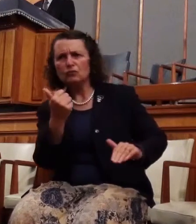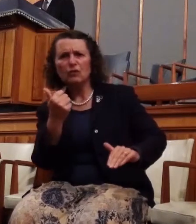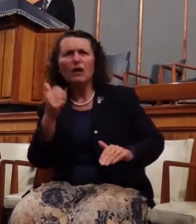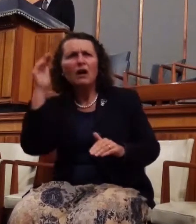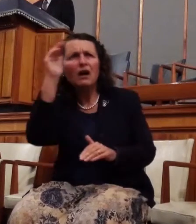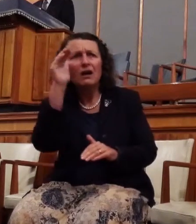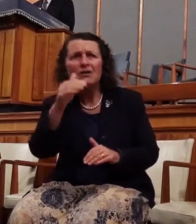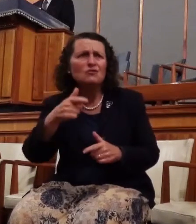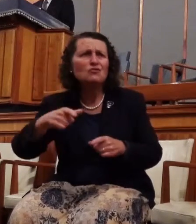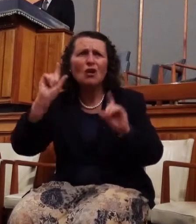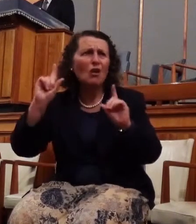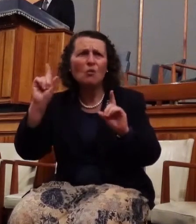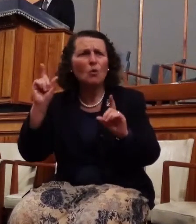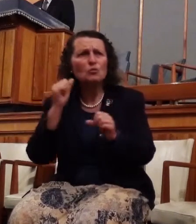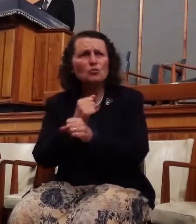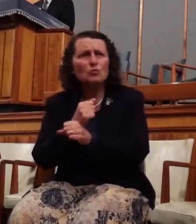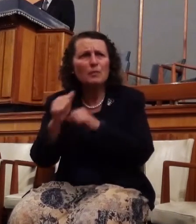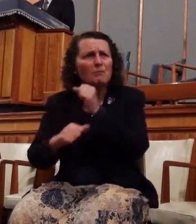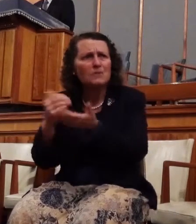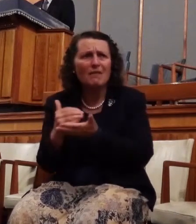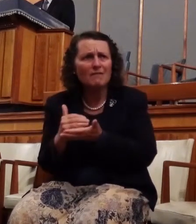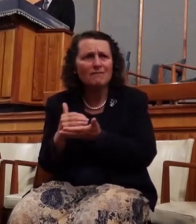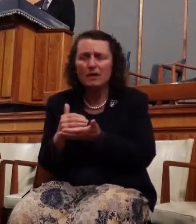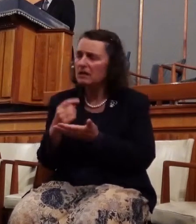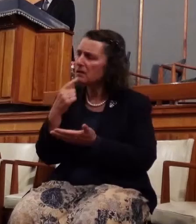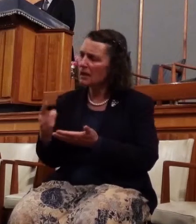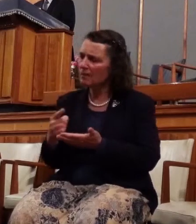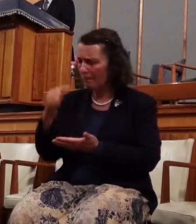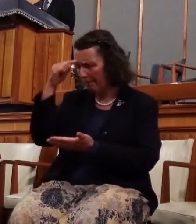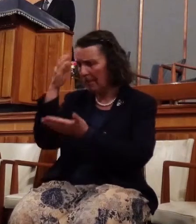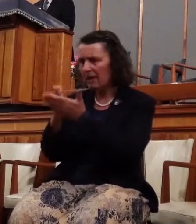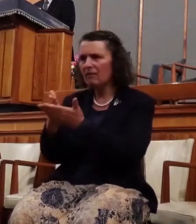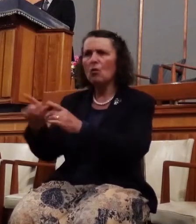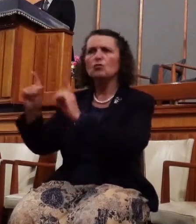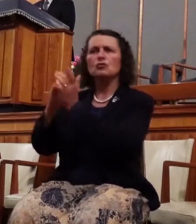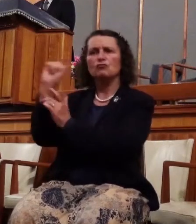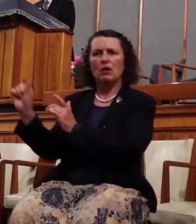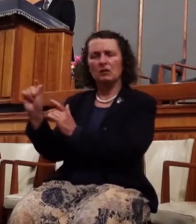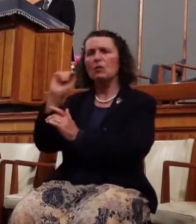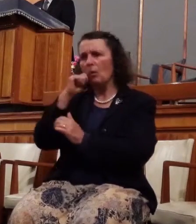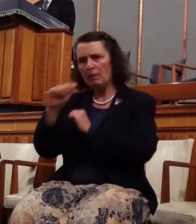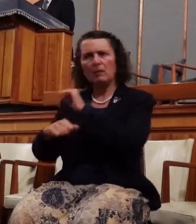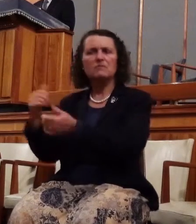him, Believe on the Lord Jesus Christ, and thou shalt be saved,